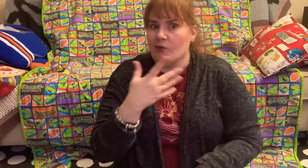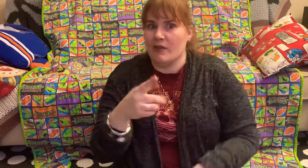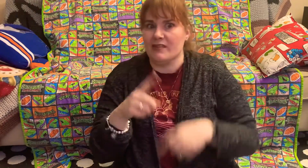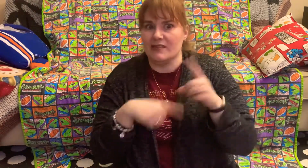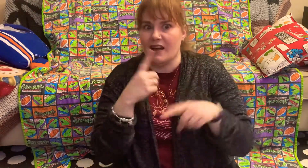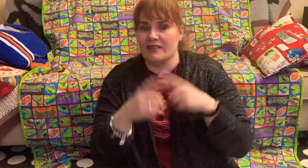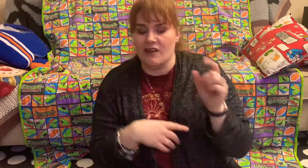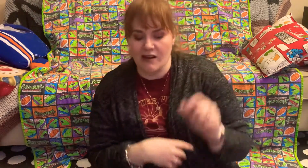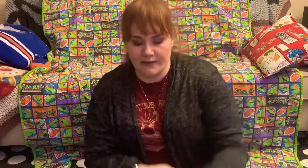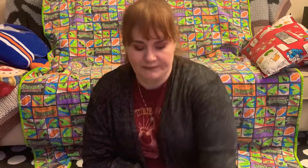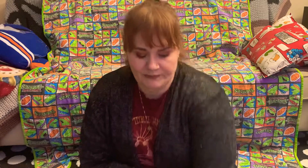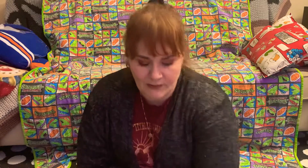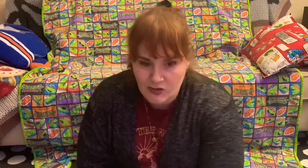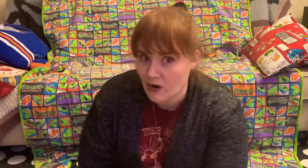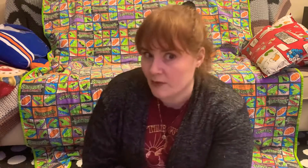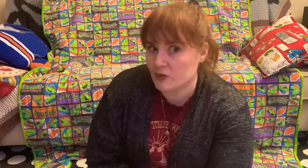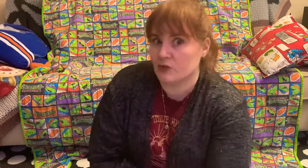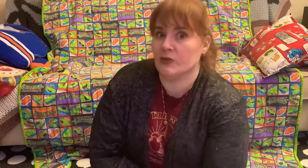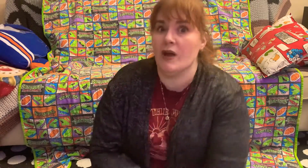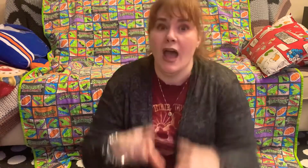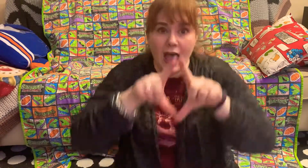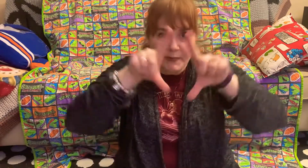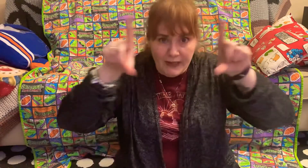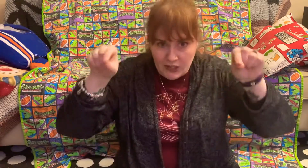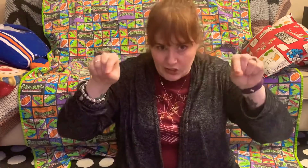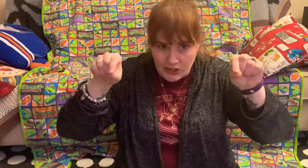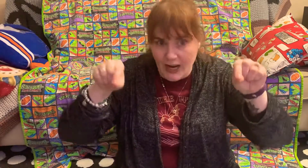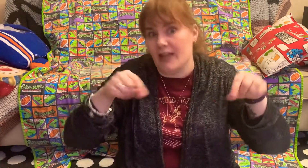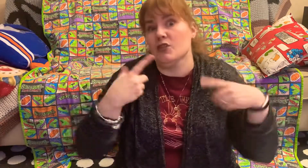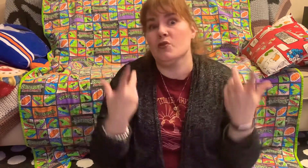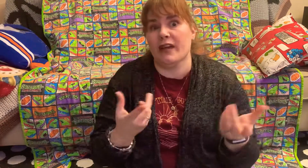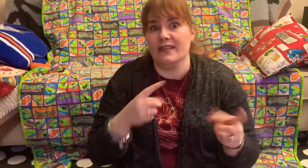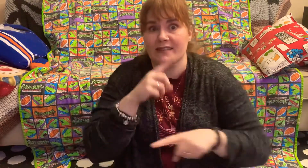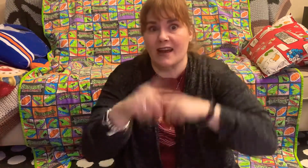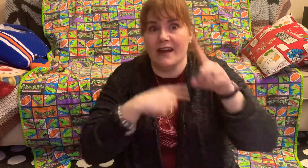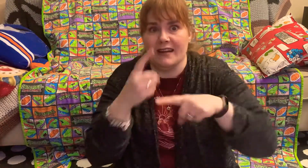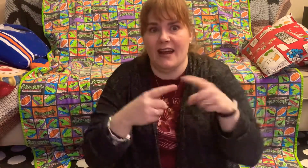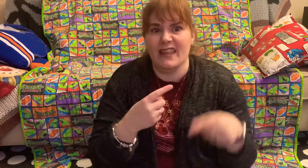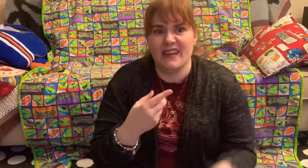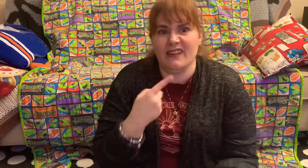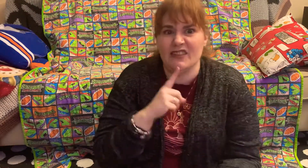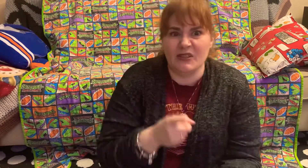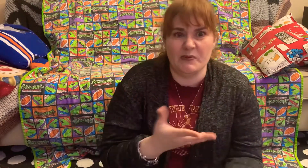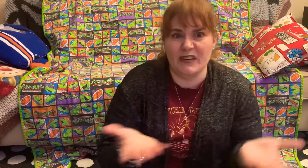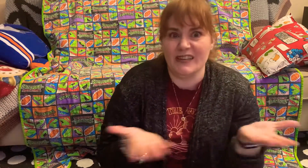the signs are. So I will show you a picture and you can sign, and then I'll tell you what it is.